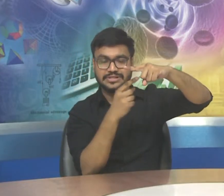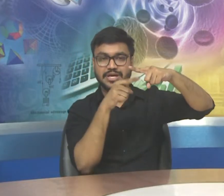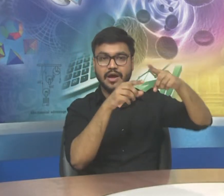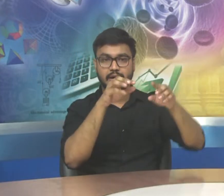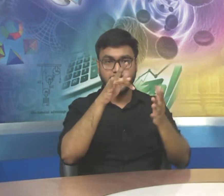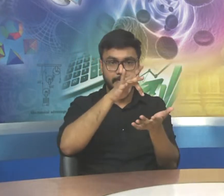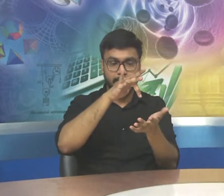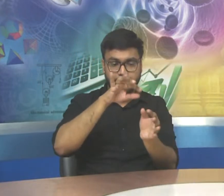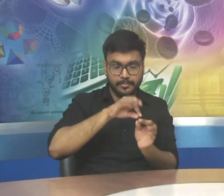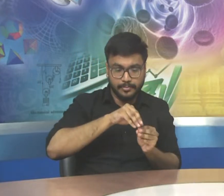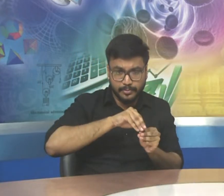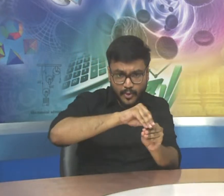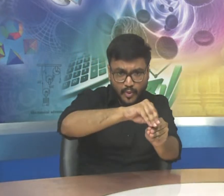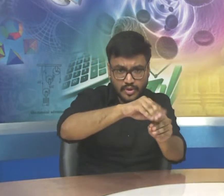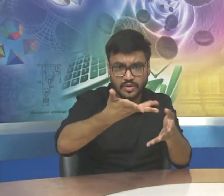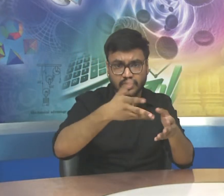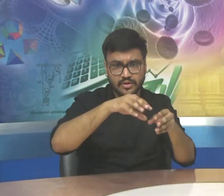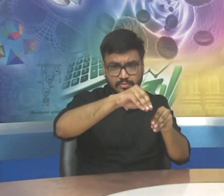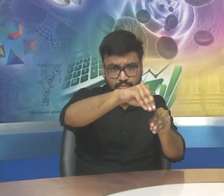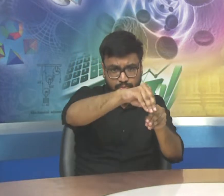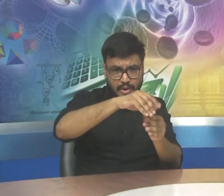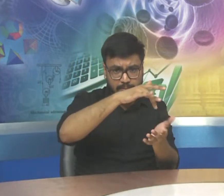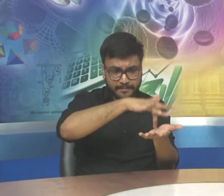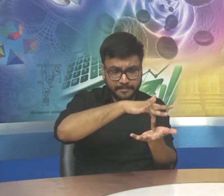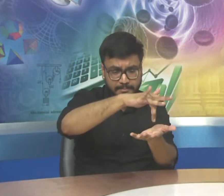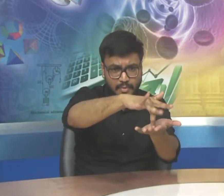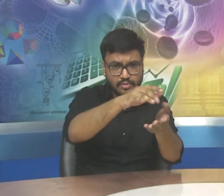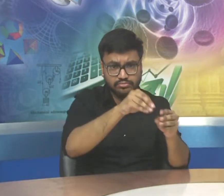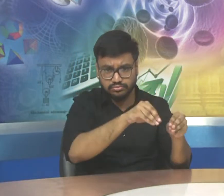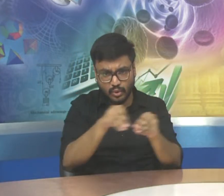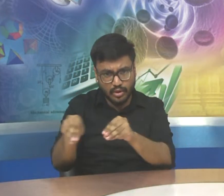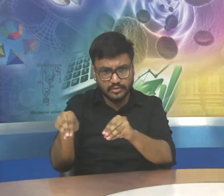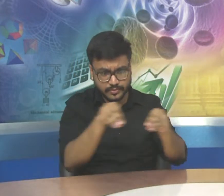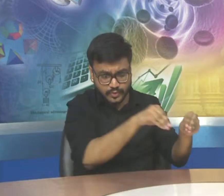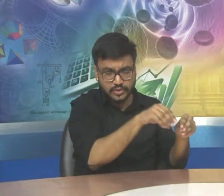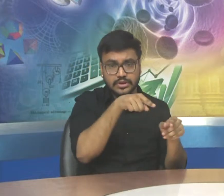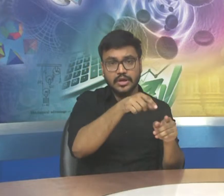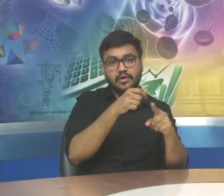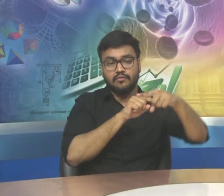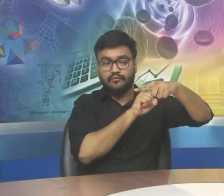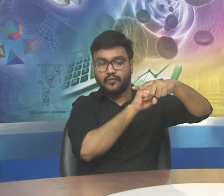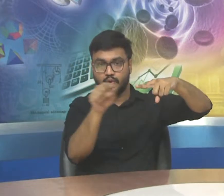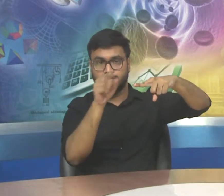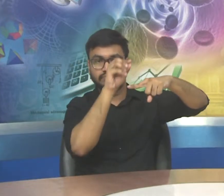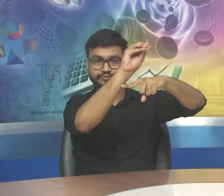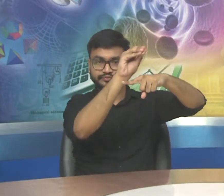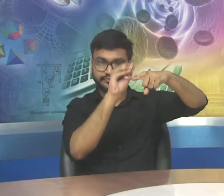and displacement is equal to movement in a direction.